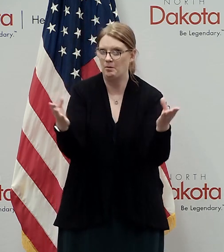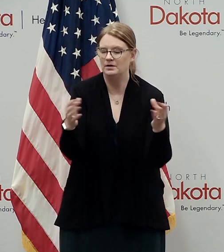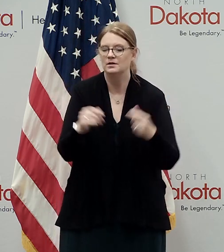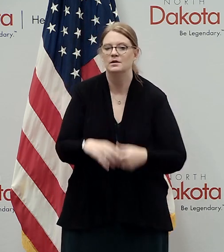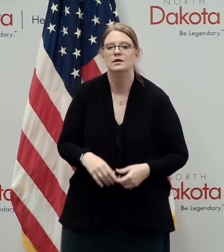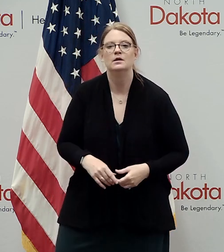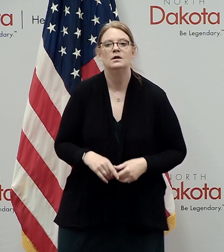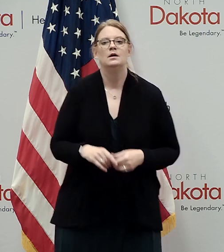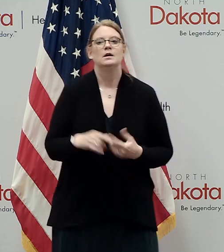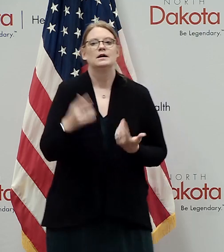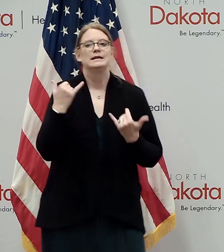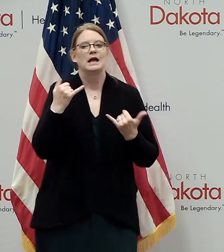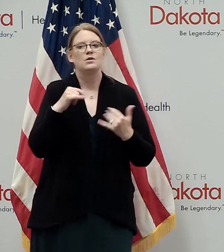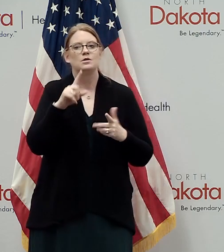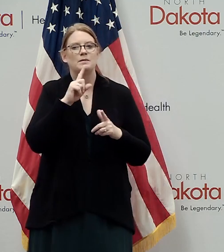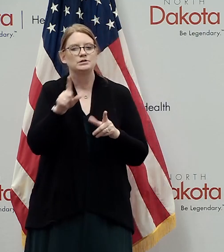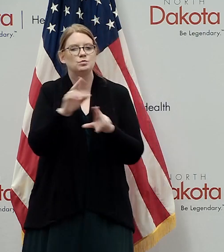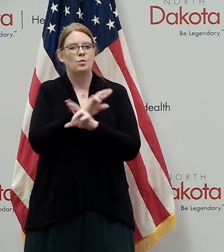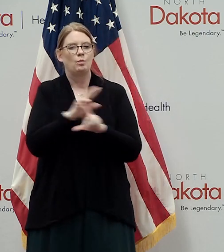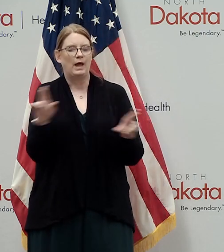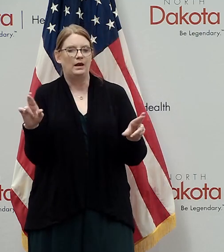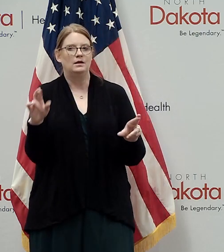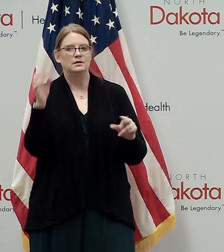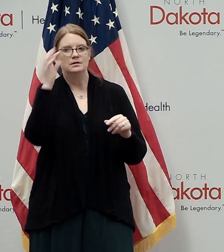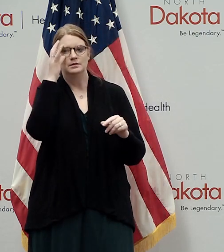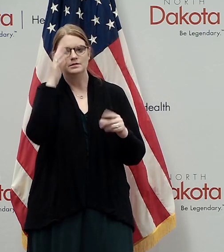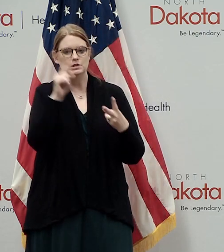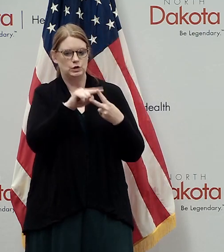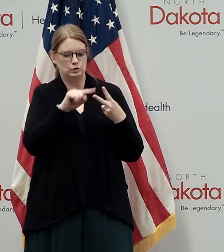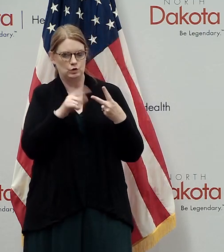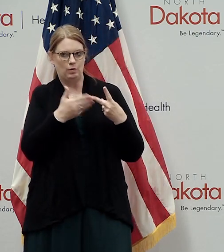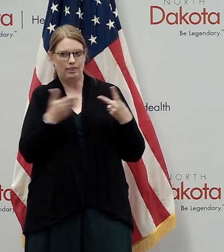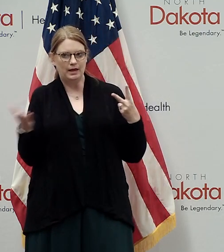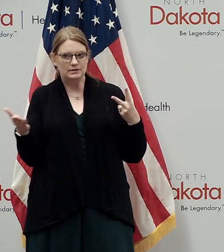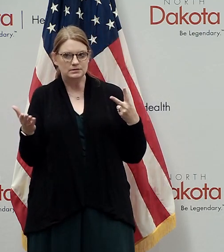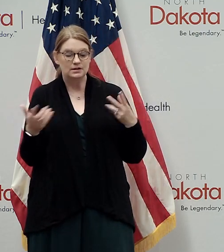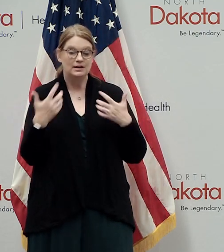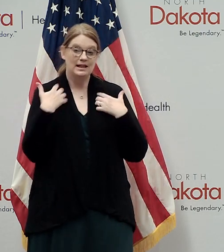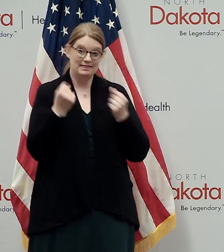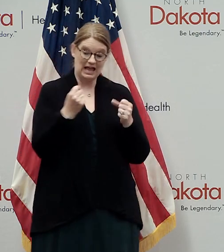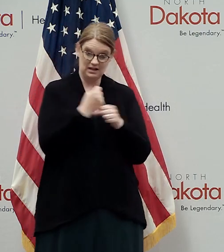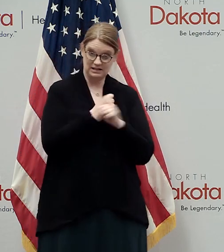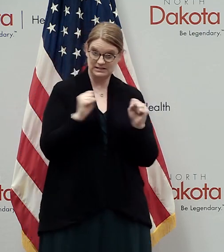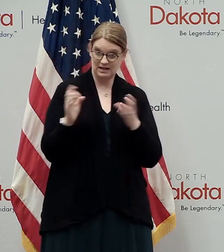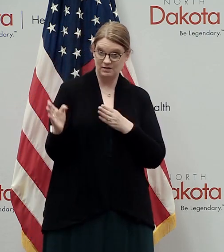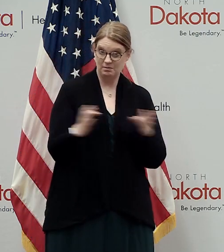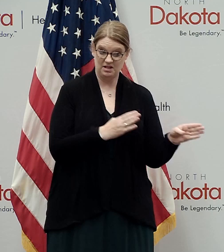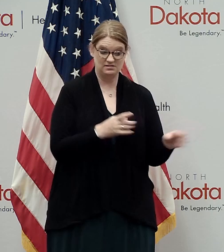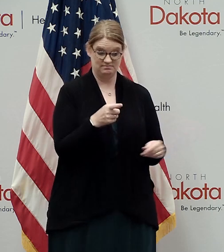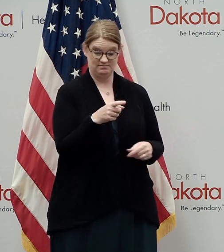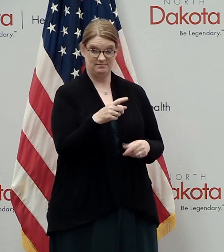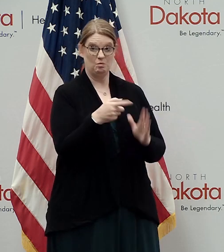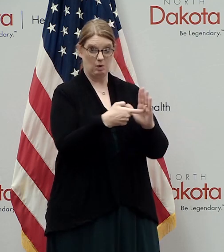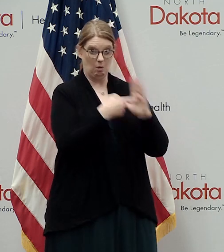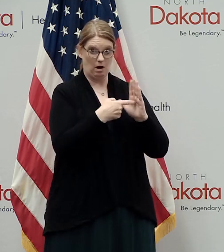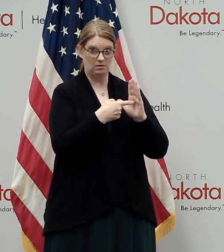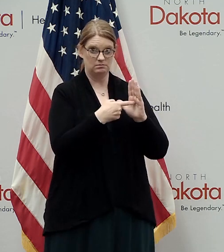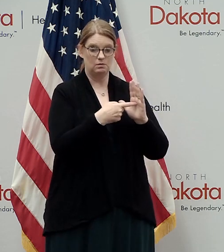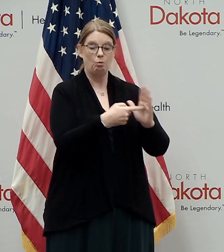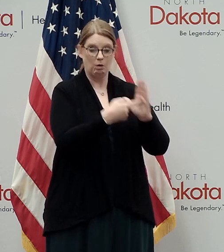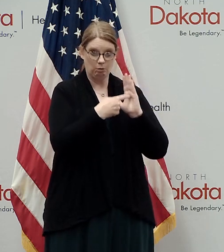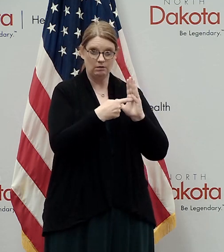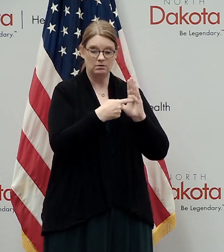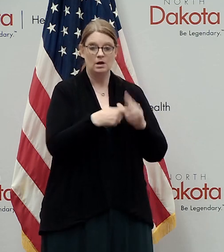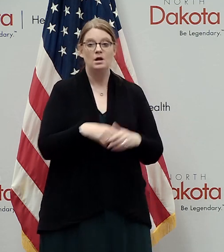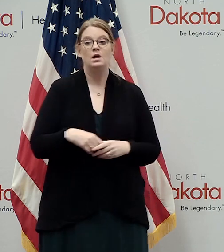to make sure that we're ready to do two things. One is the health and safety plans, which are going to be required, and the second thing